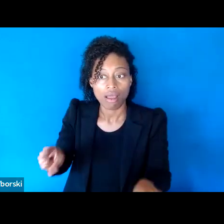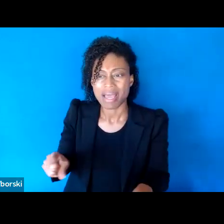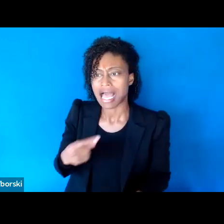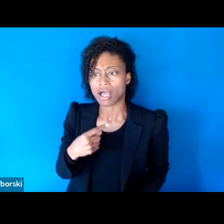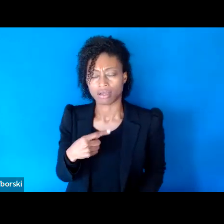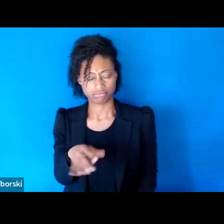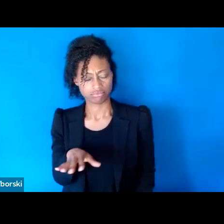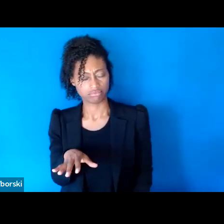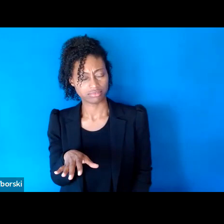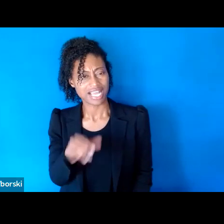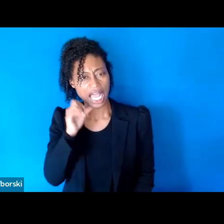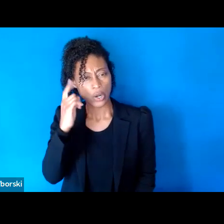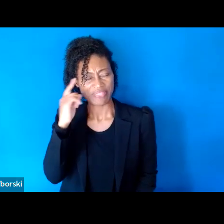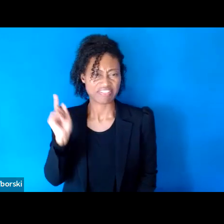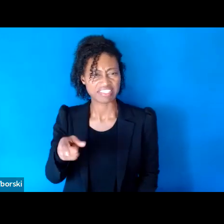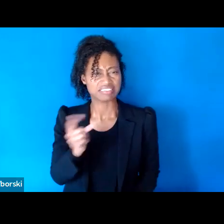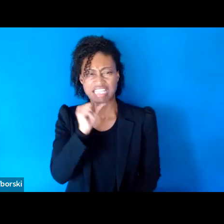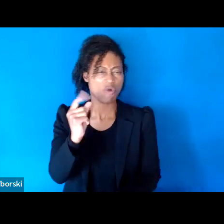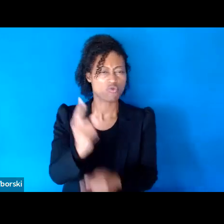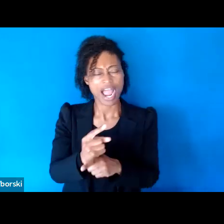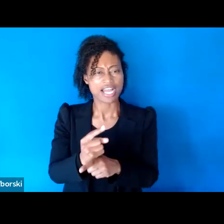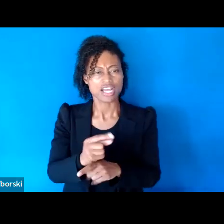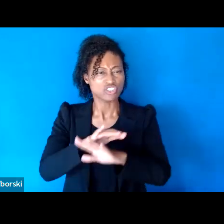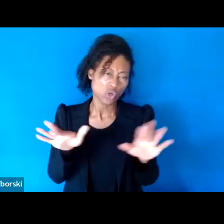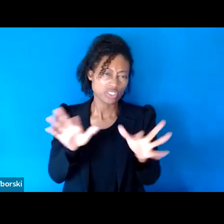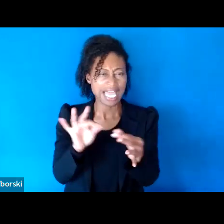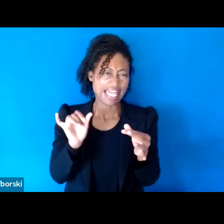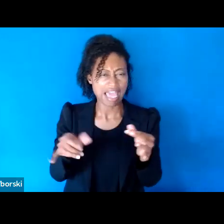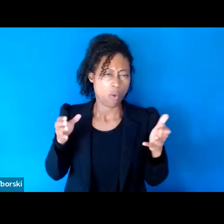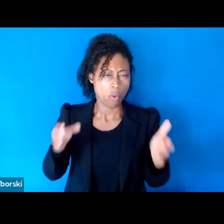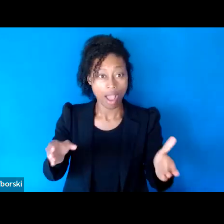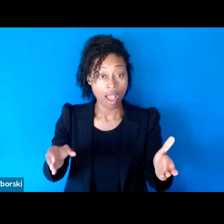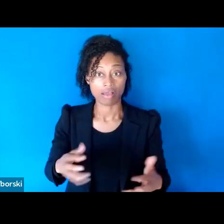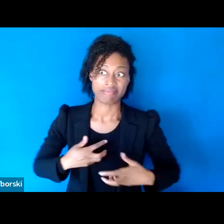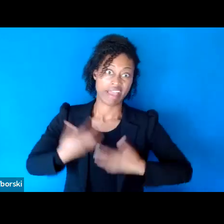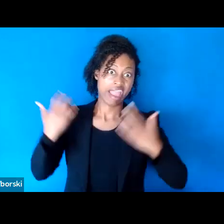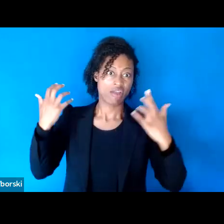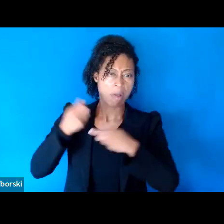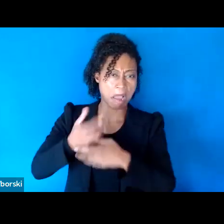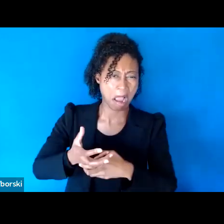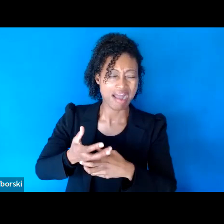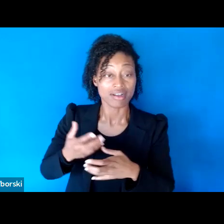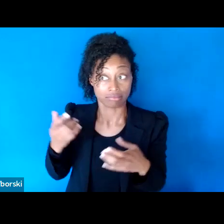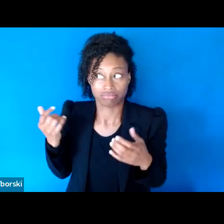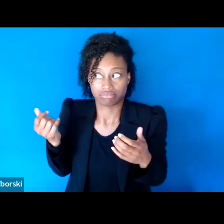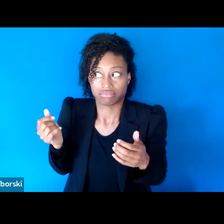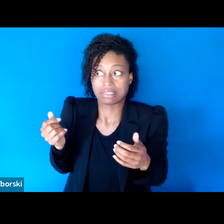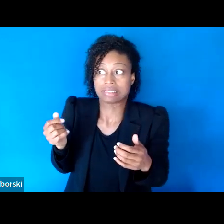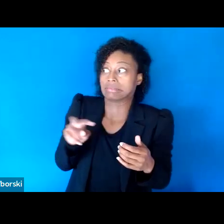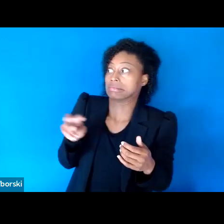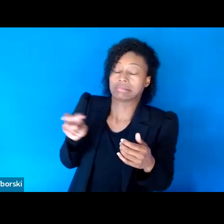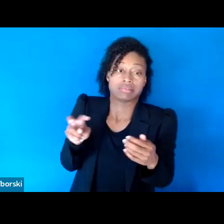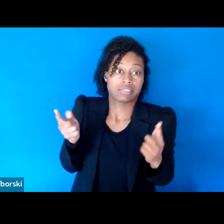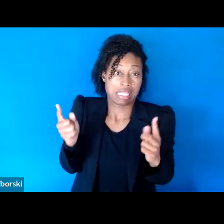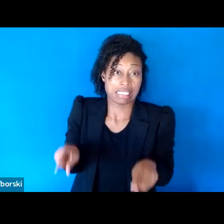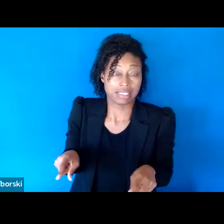I don't think this is right. I don't think you should say that, or and get angry, right? But everything is an educational